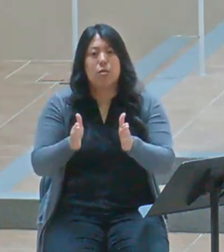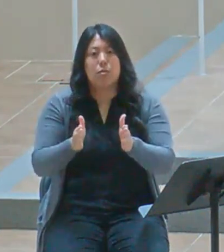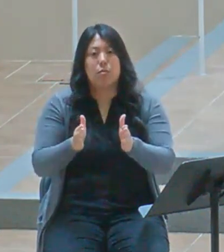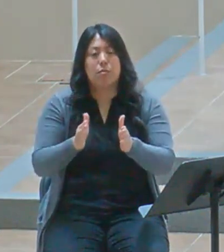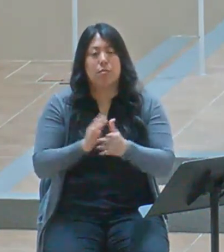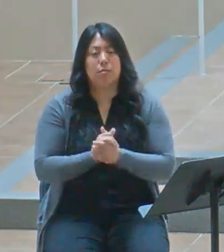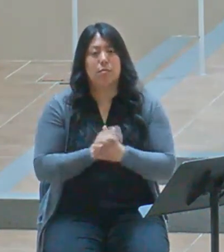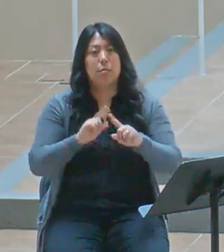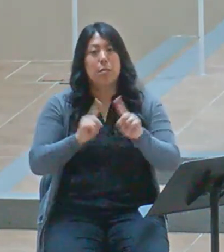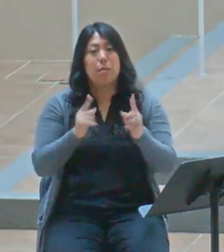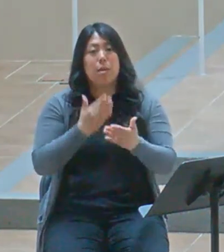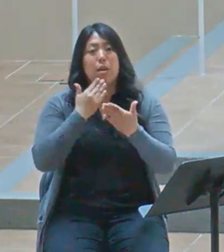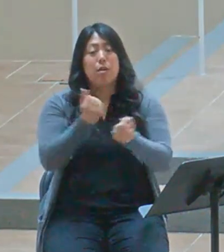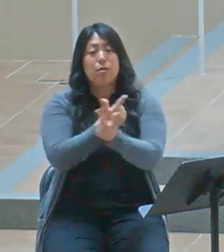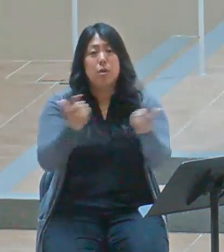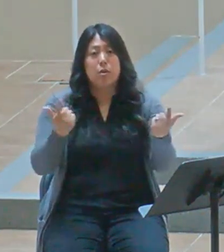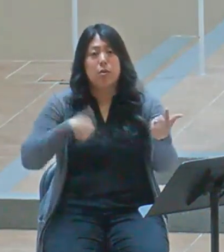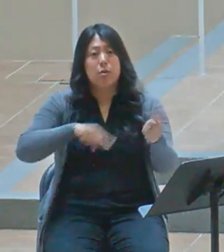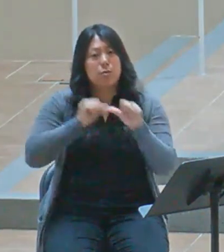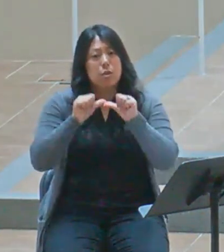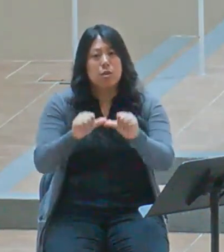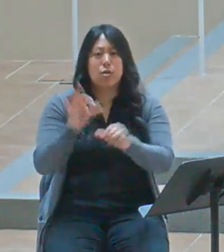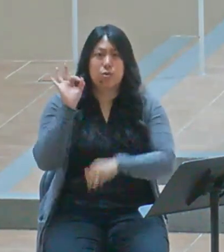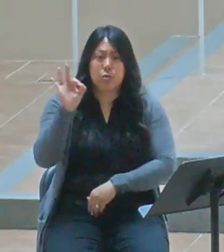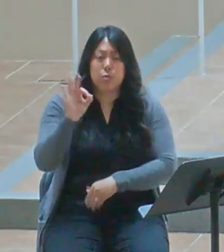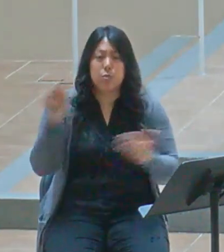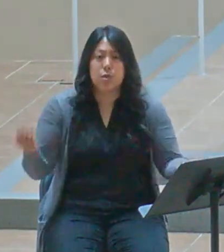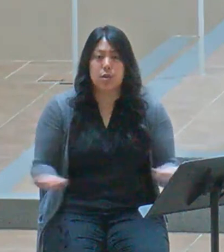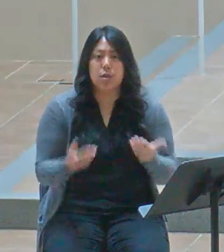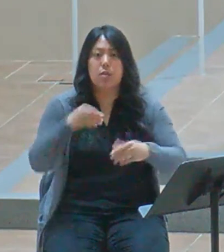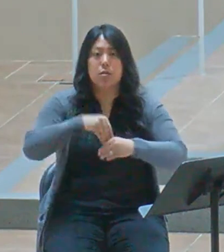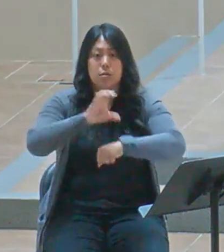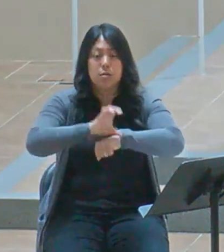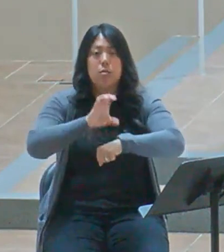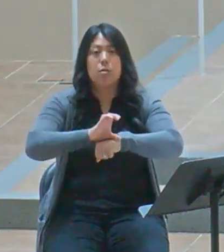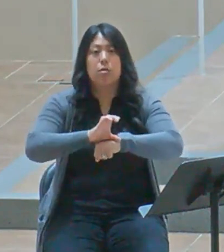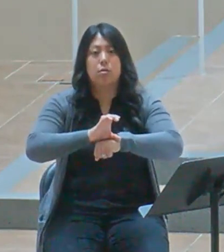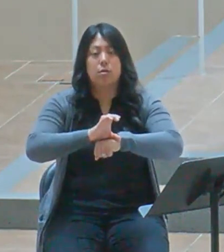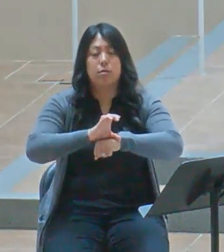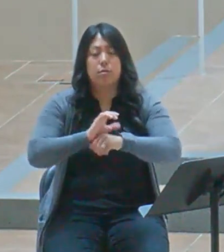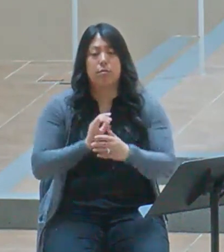support us, we continue to minister here at the parish.